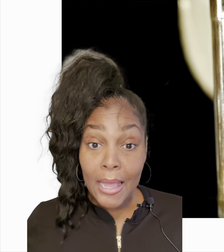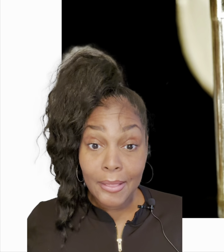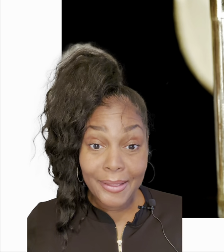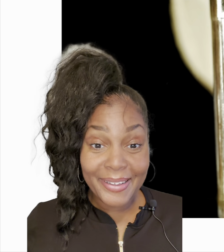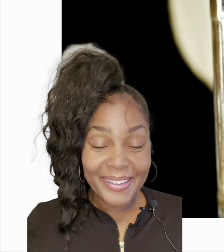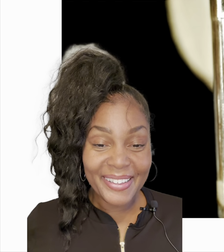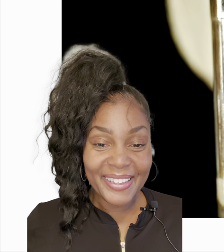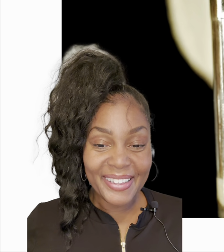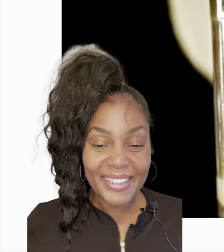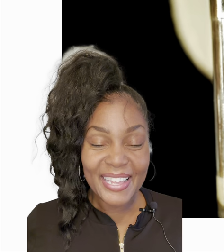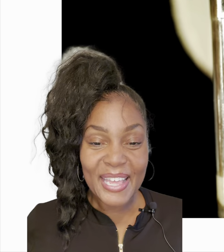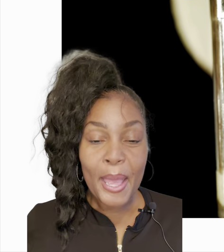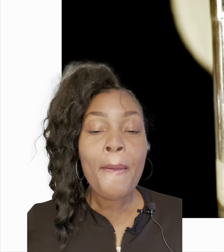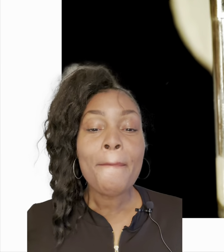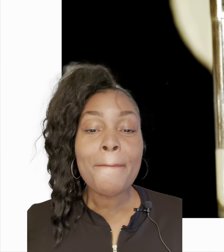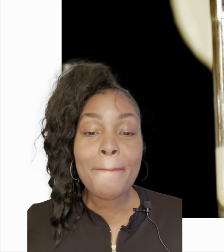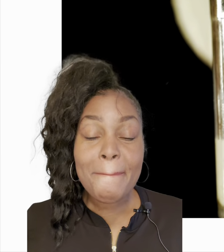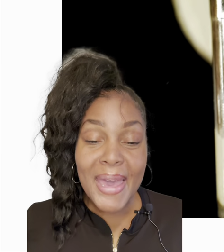Milk.